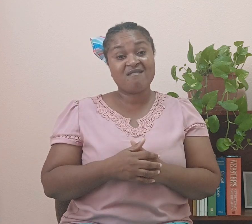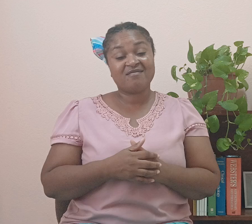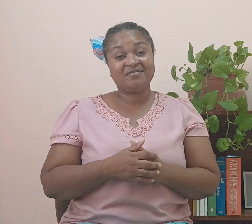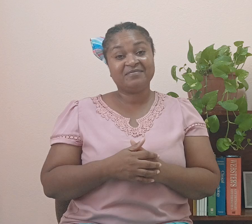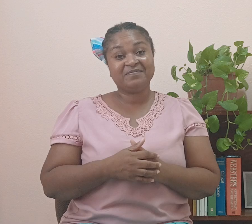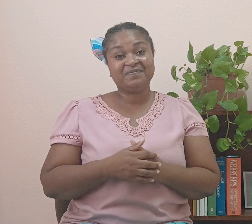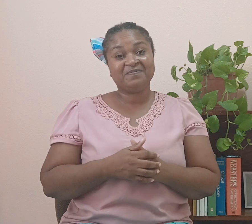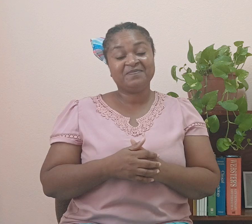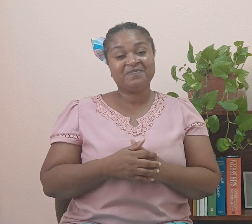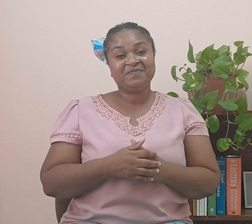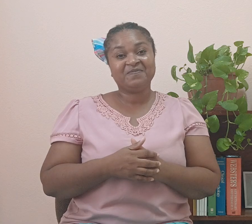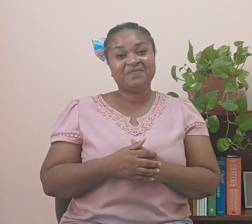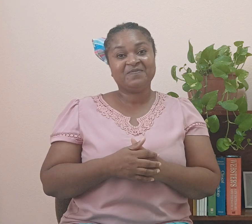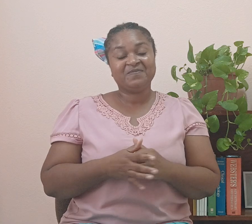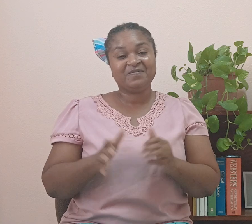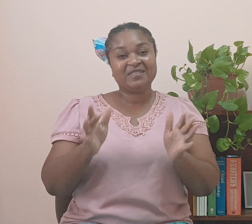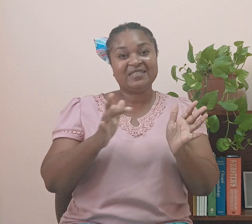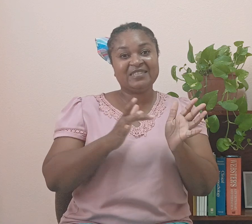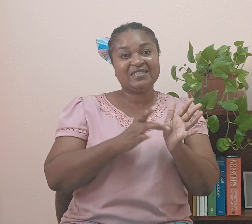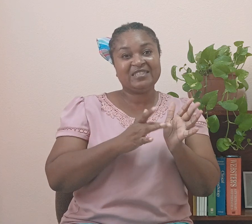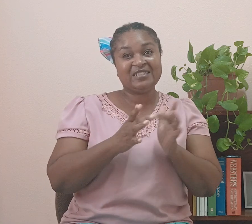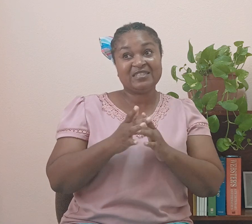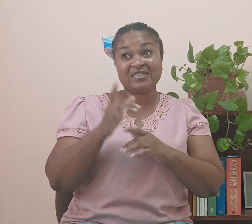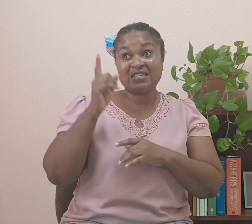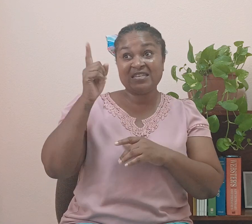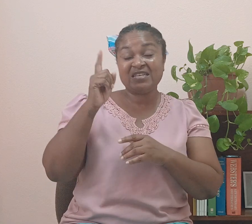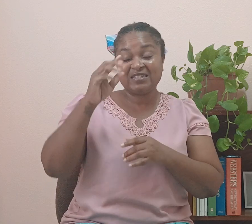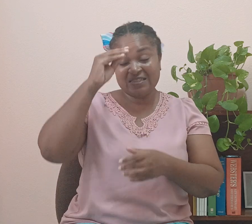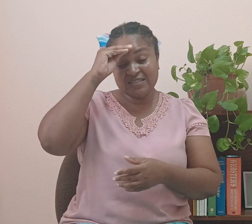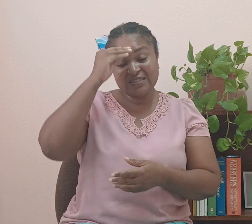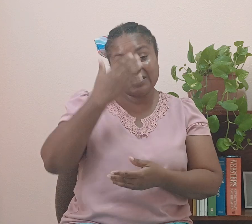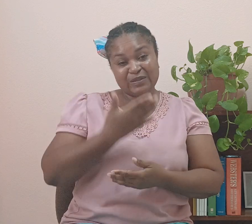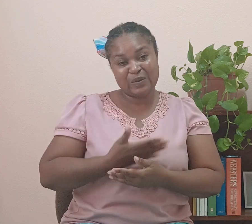Jesus Christ is the Son of the living God.